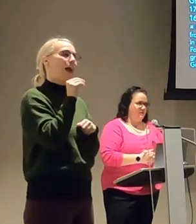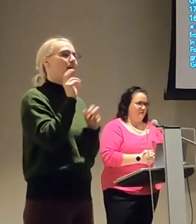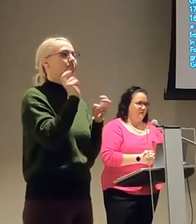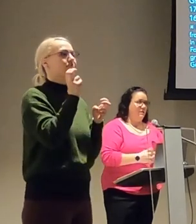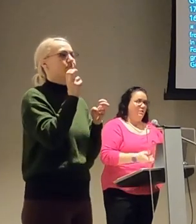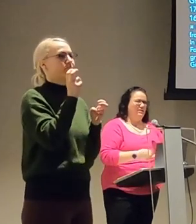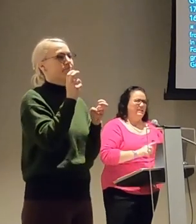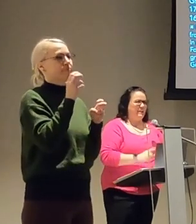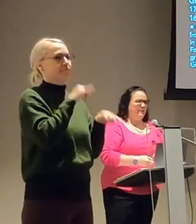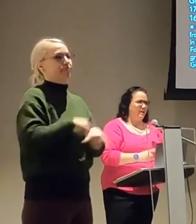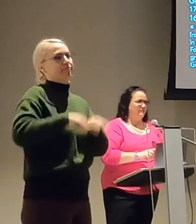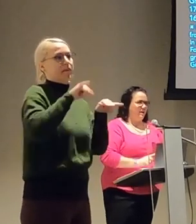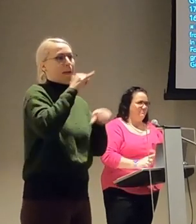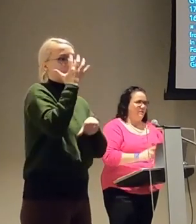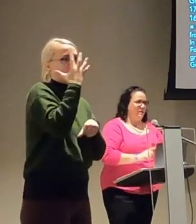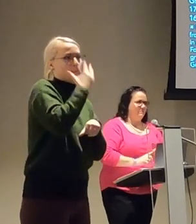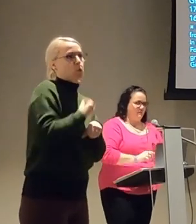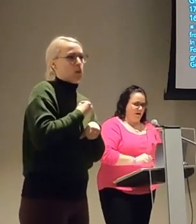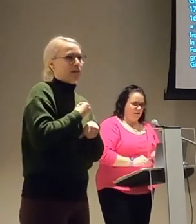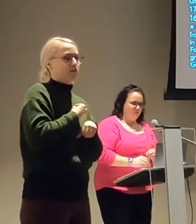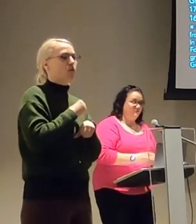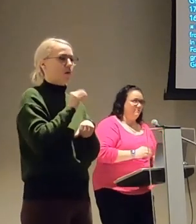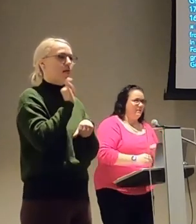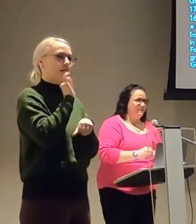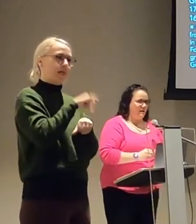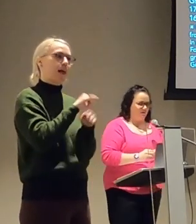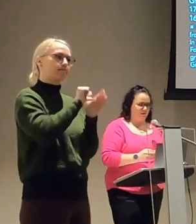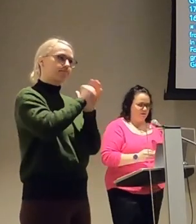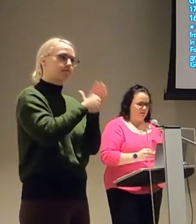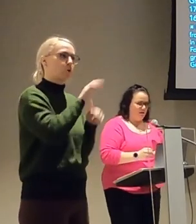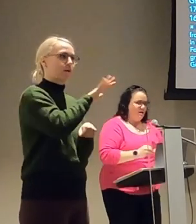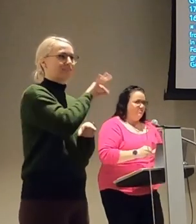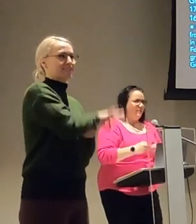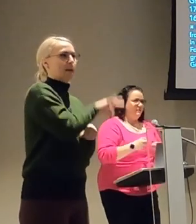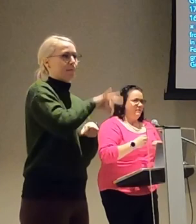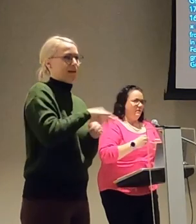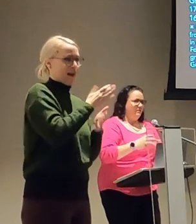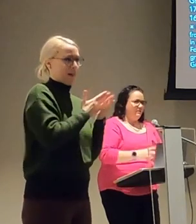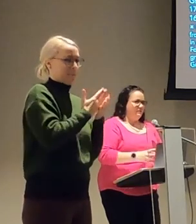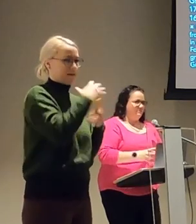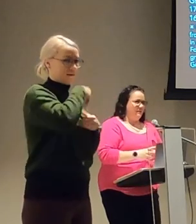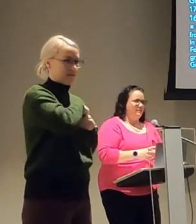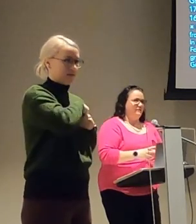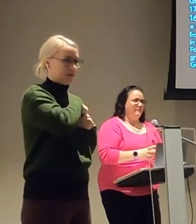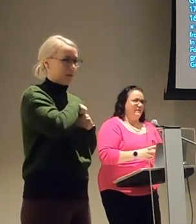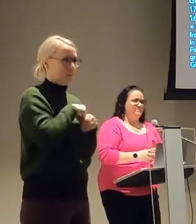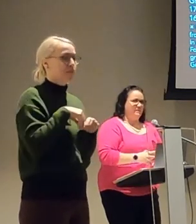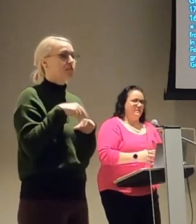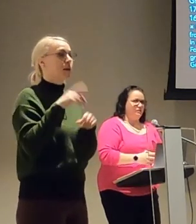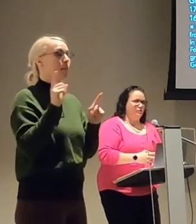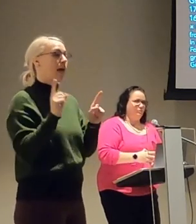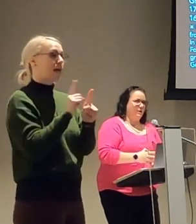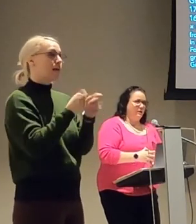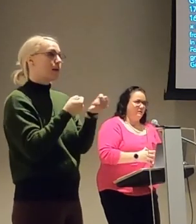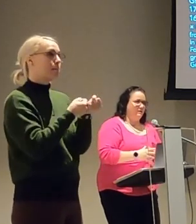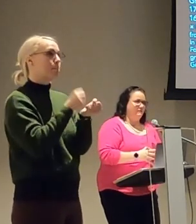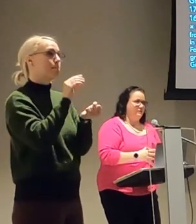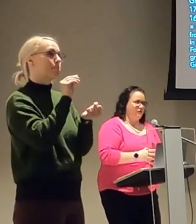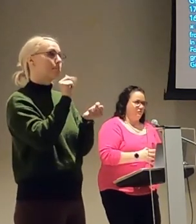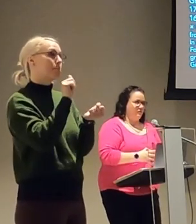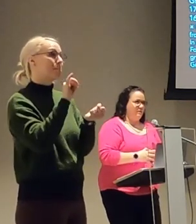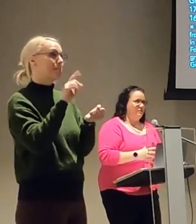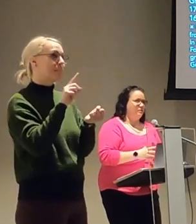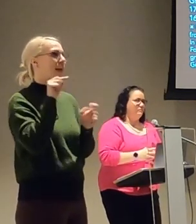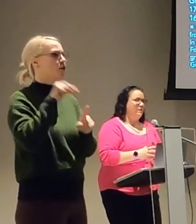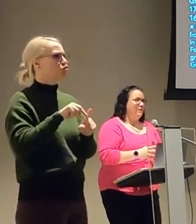her maidservant. Once again, kind of amping up that feminine element. But the maidservant has been an integral part of